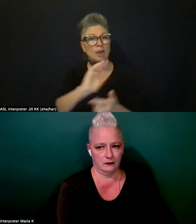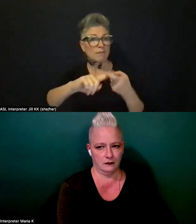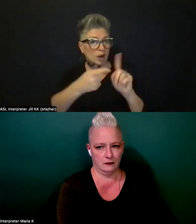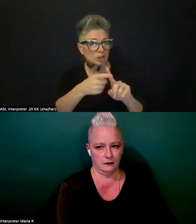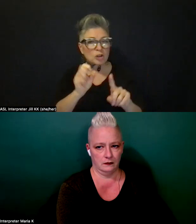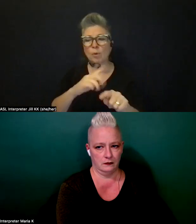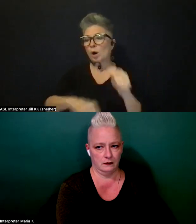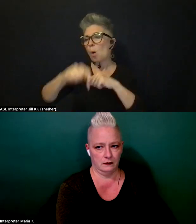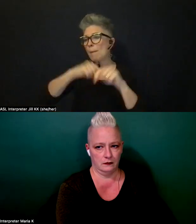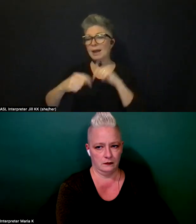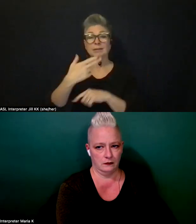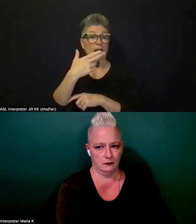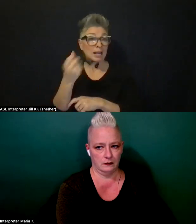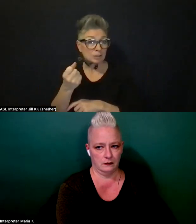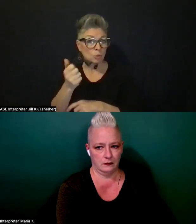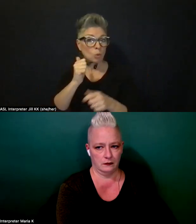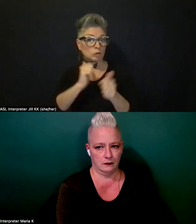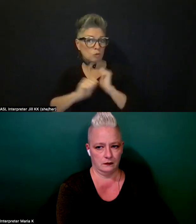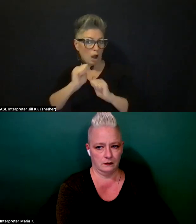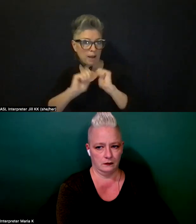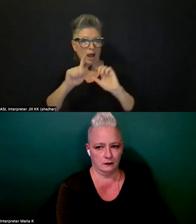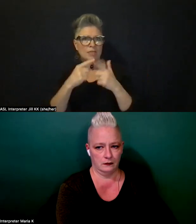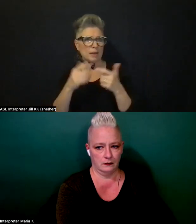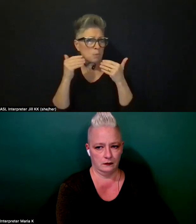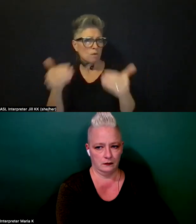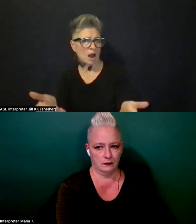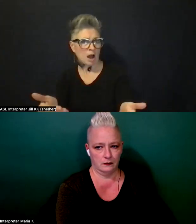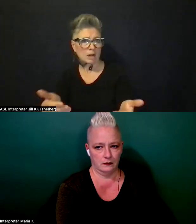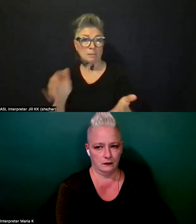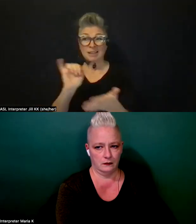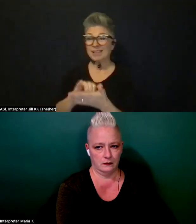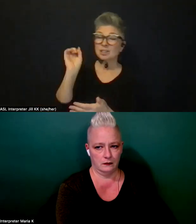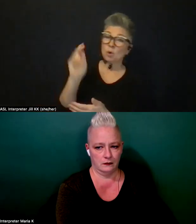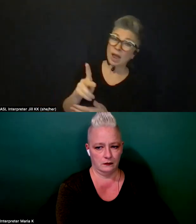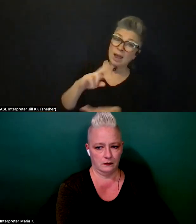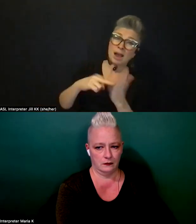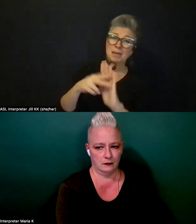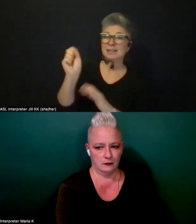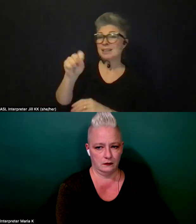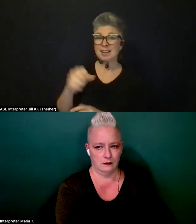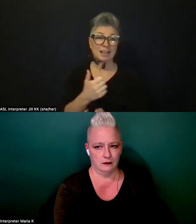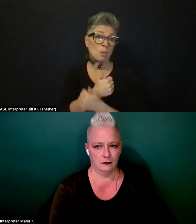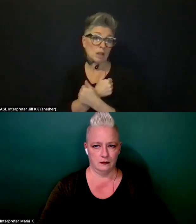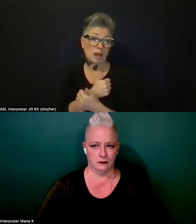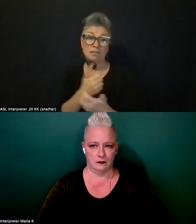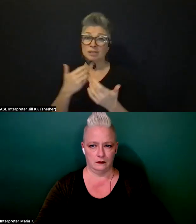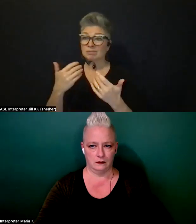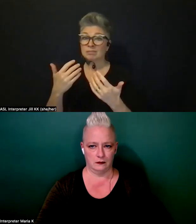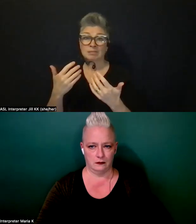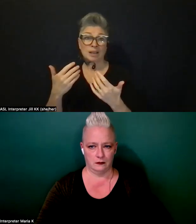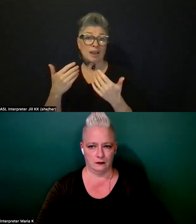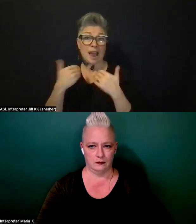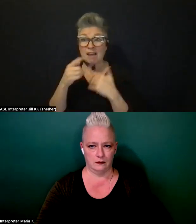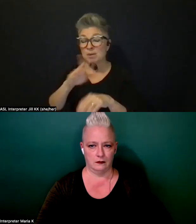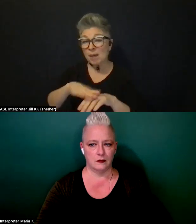drama and then move on. That's okay. I mean, yeah, I would love to have about 90% of the